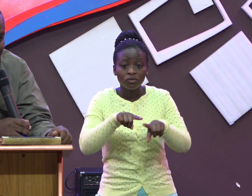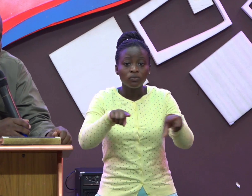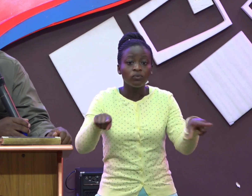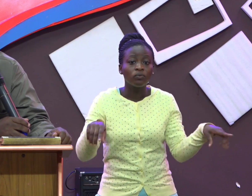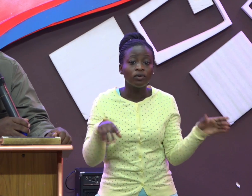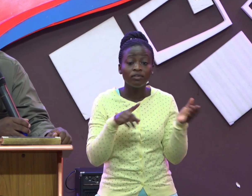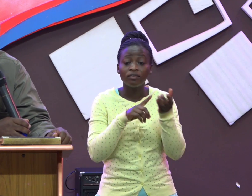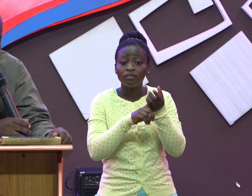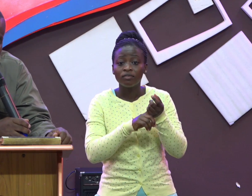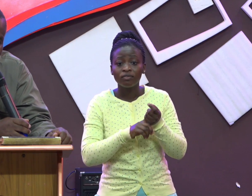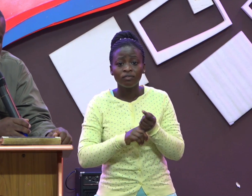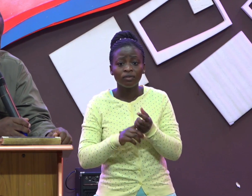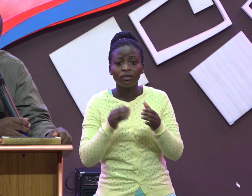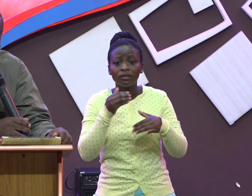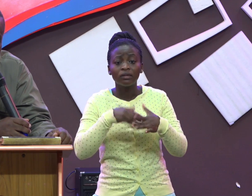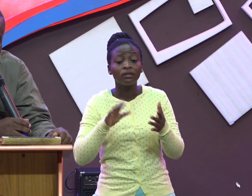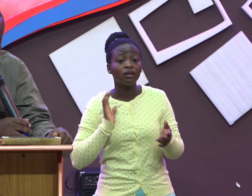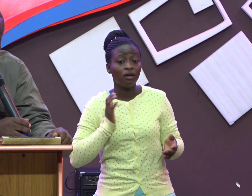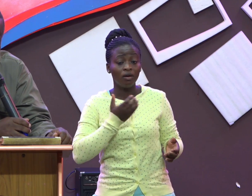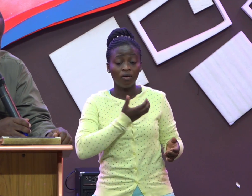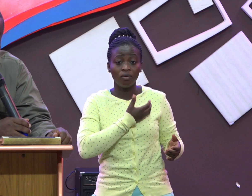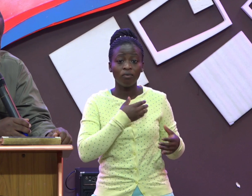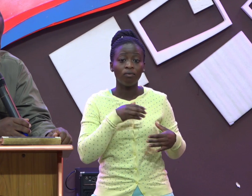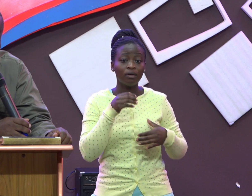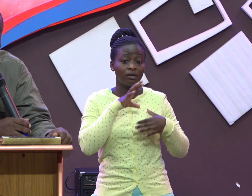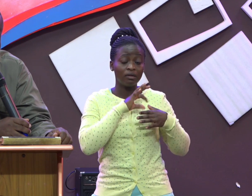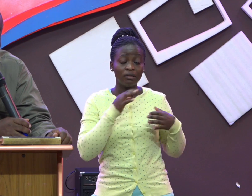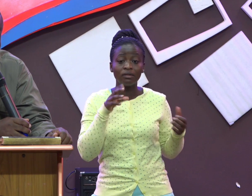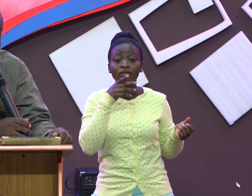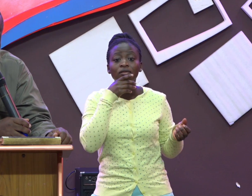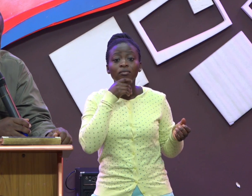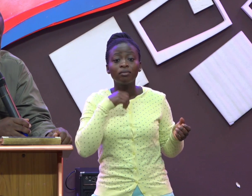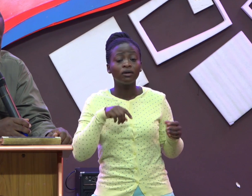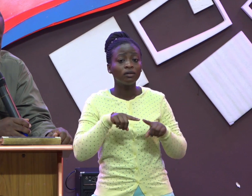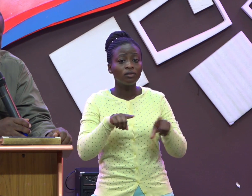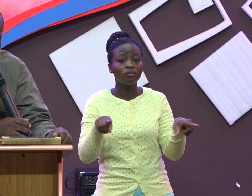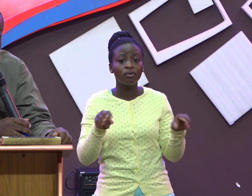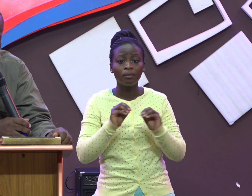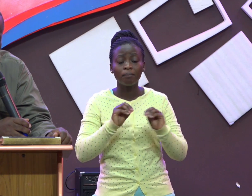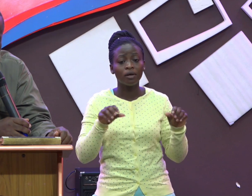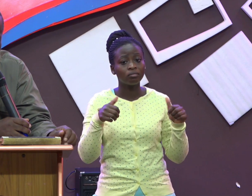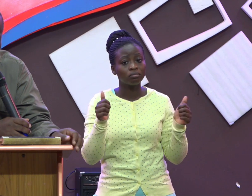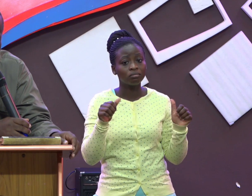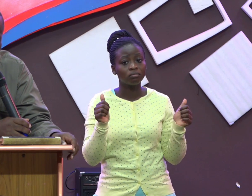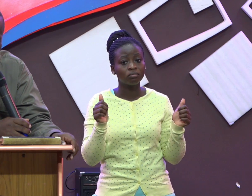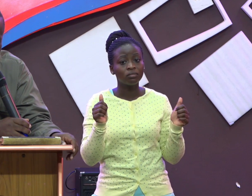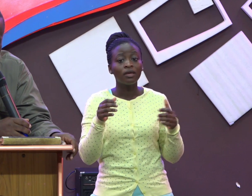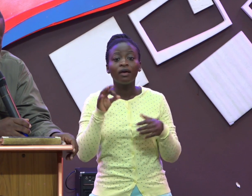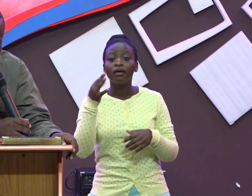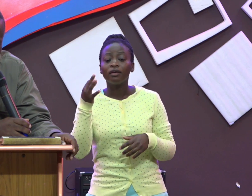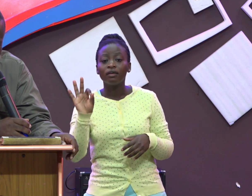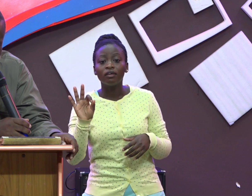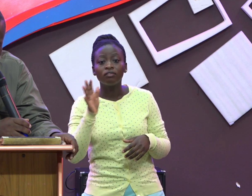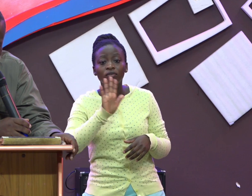we are lacking. The inward the inner man is not in a good state. Whenever